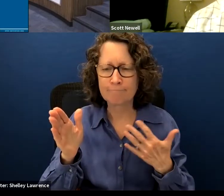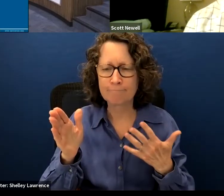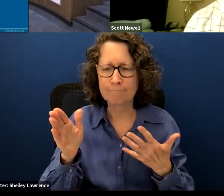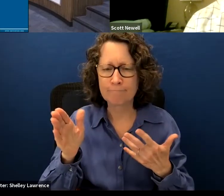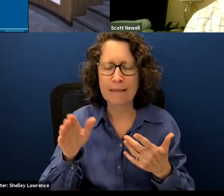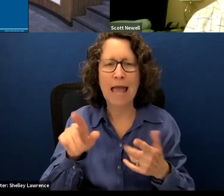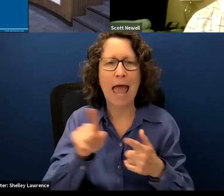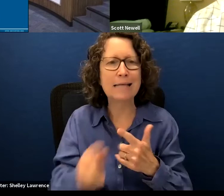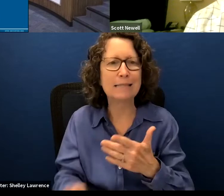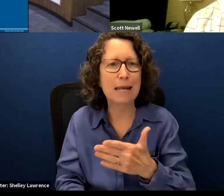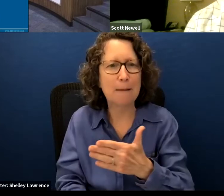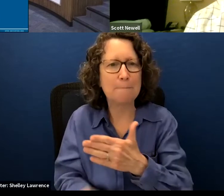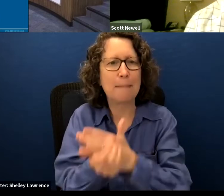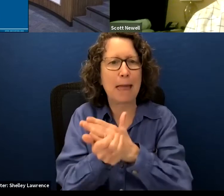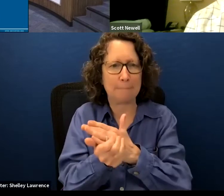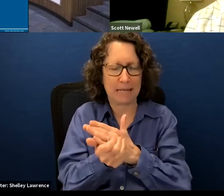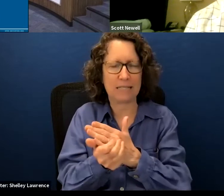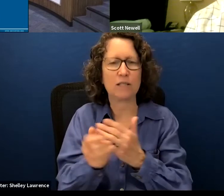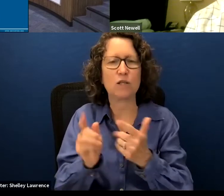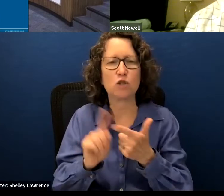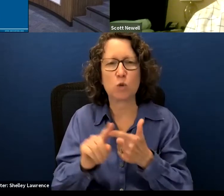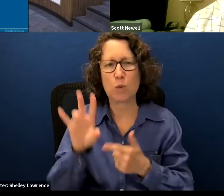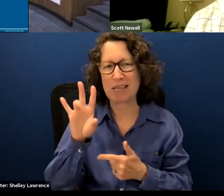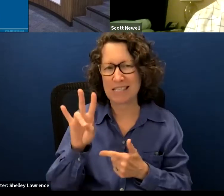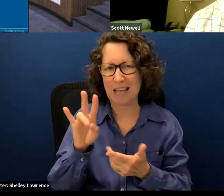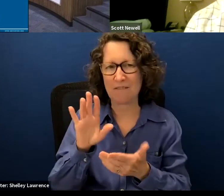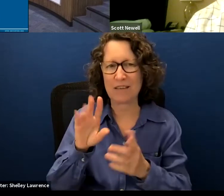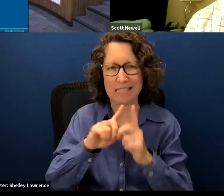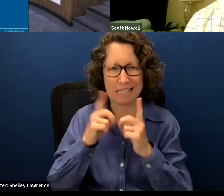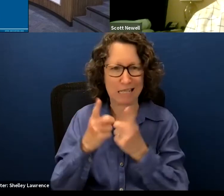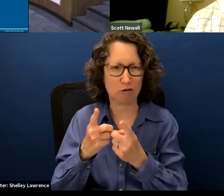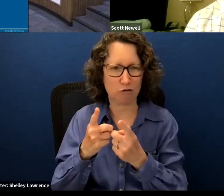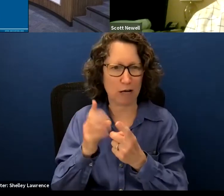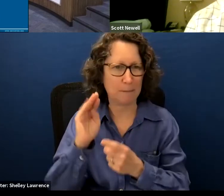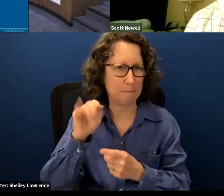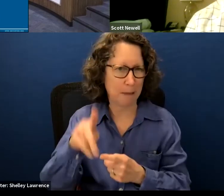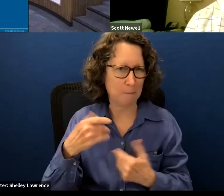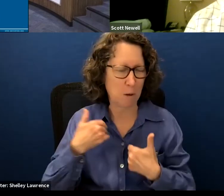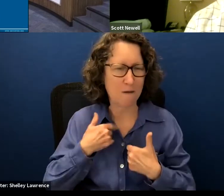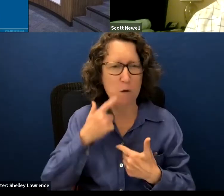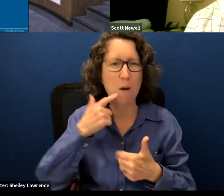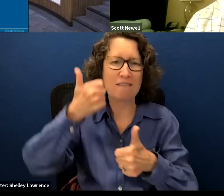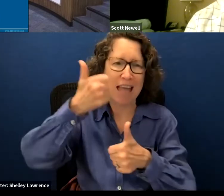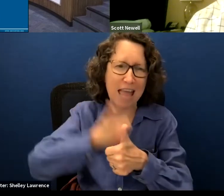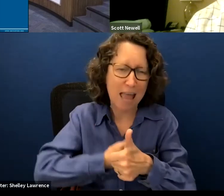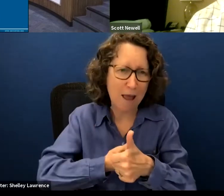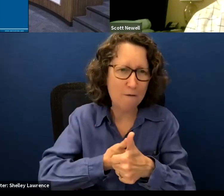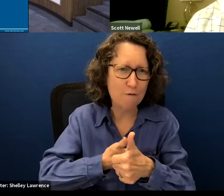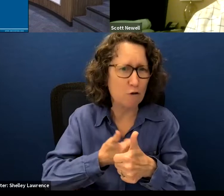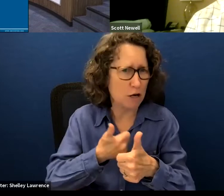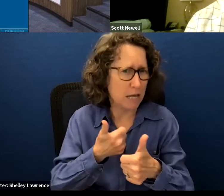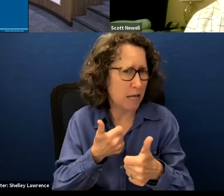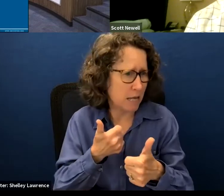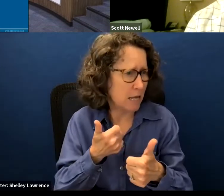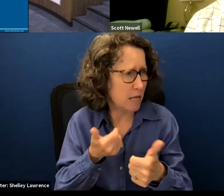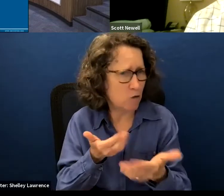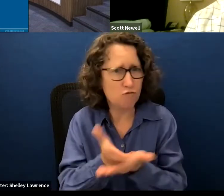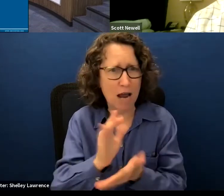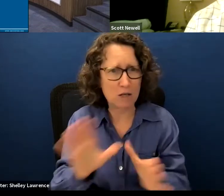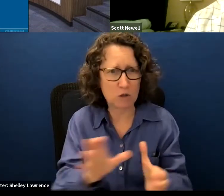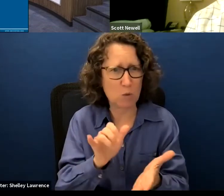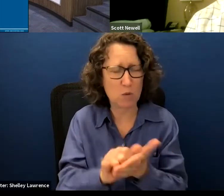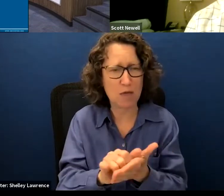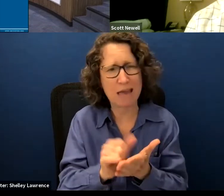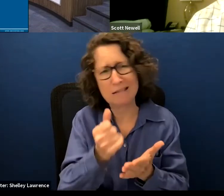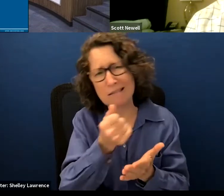as an amendment to the 7-district map that you have every discretion to do that. Dozens